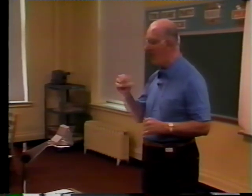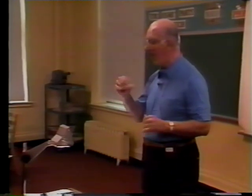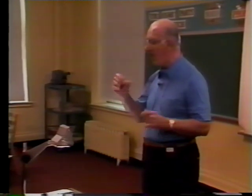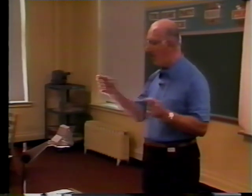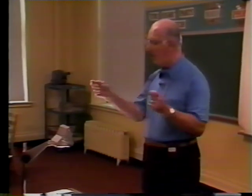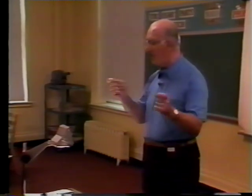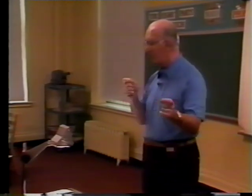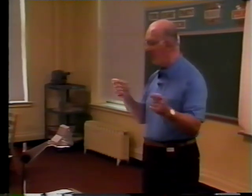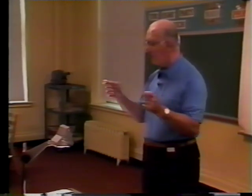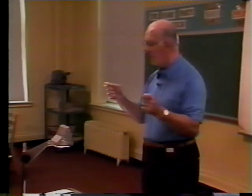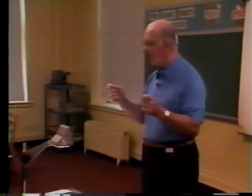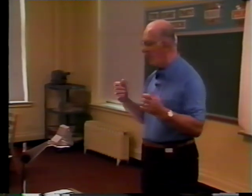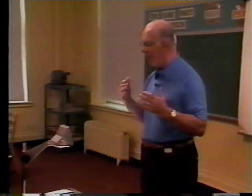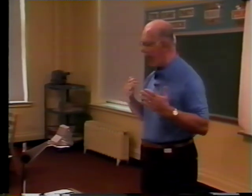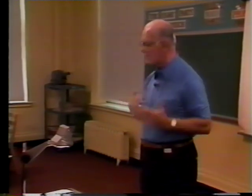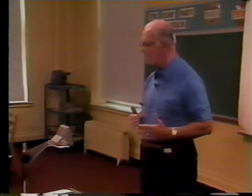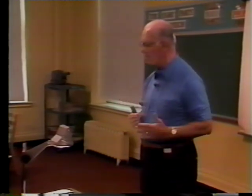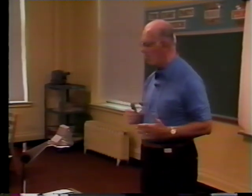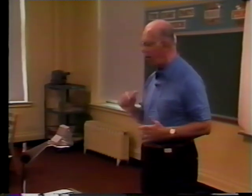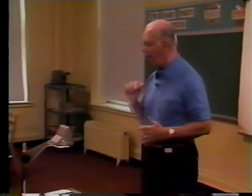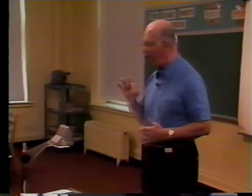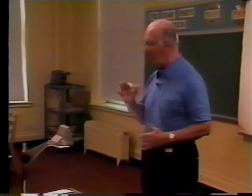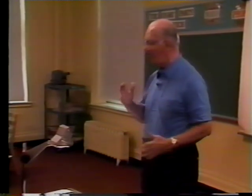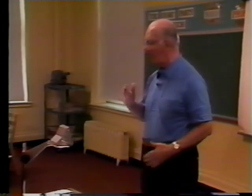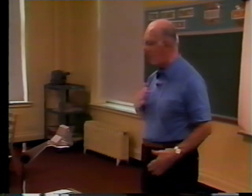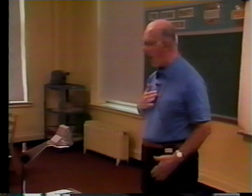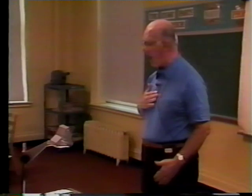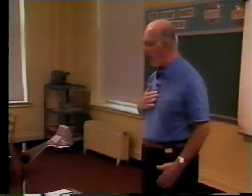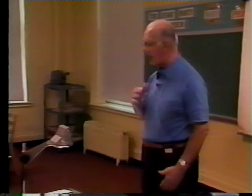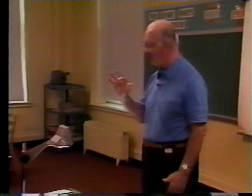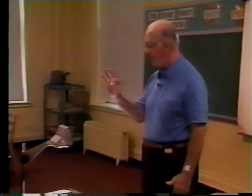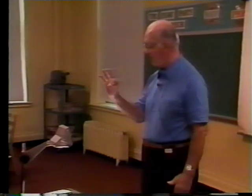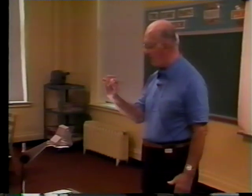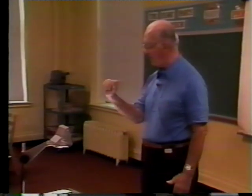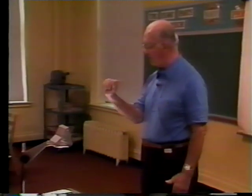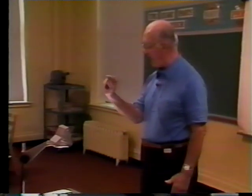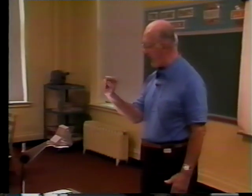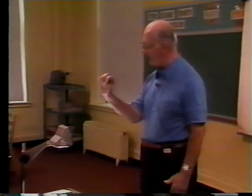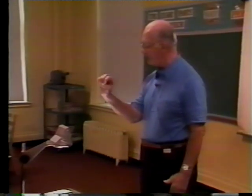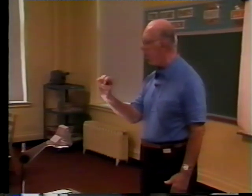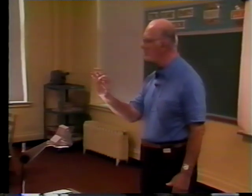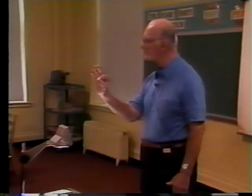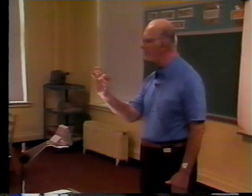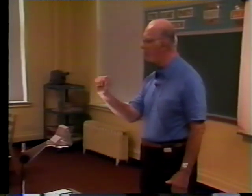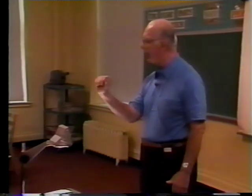the master of my fate. What's the fate?